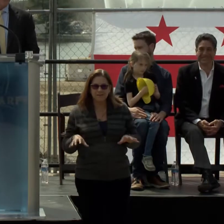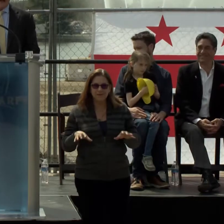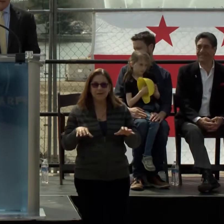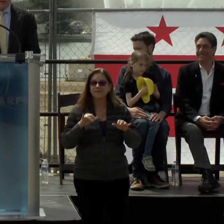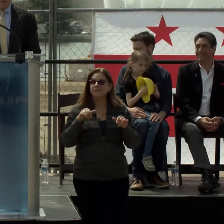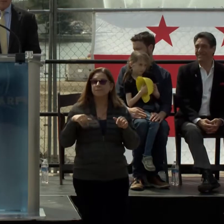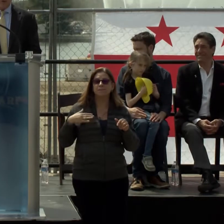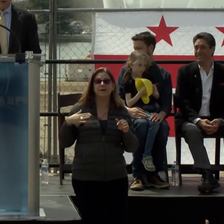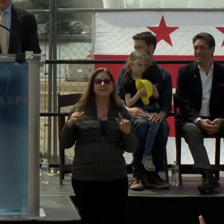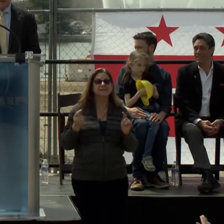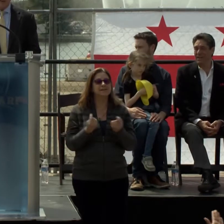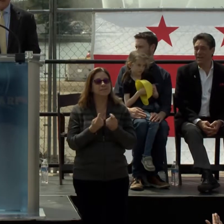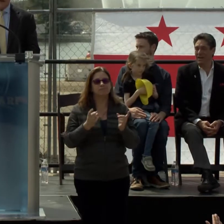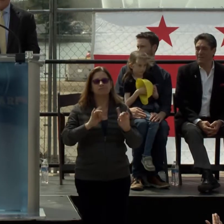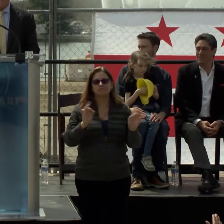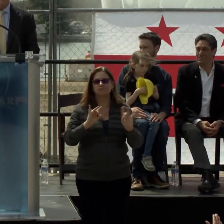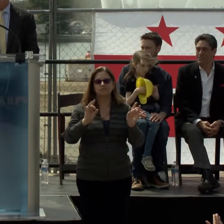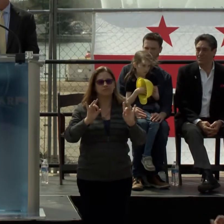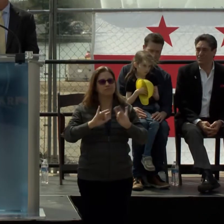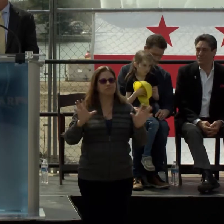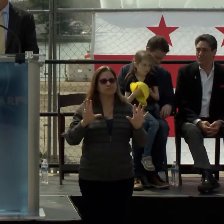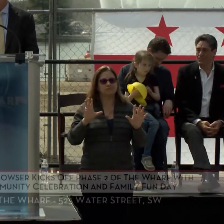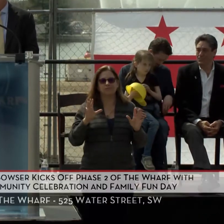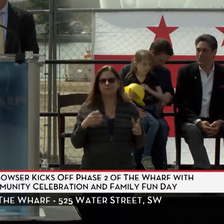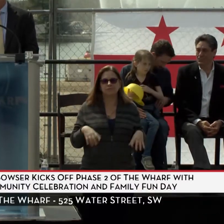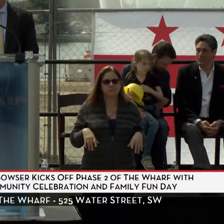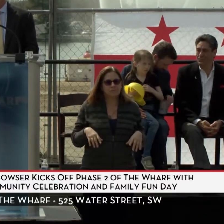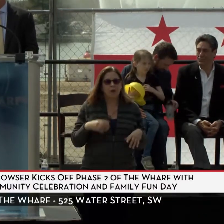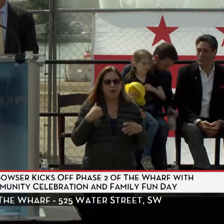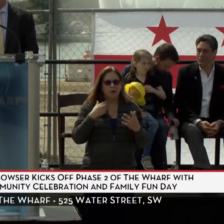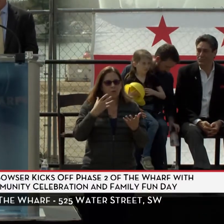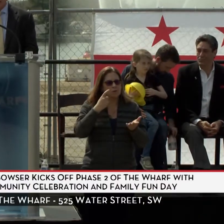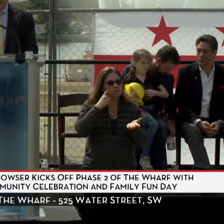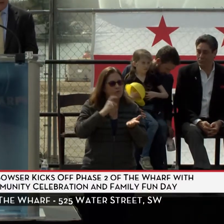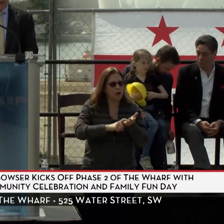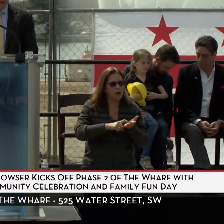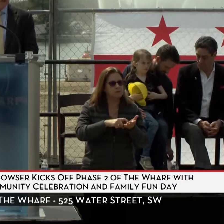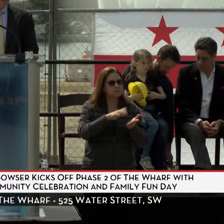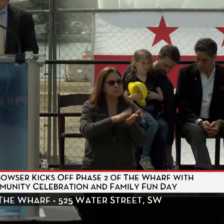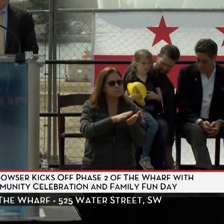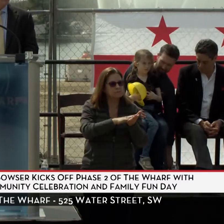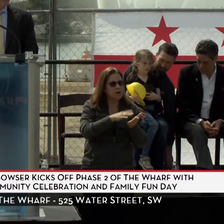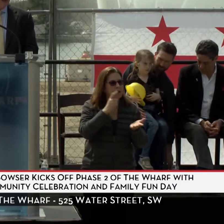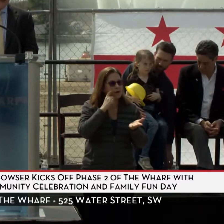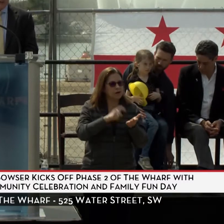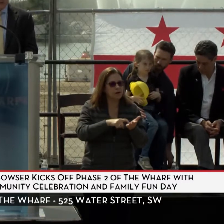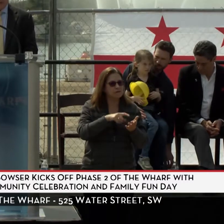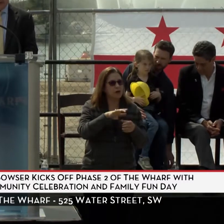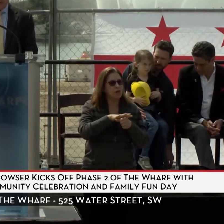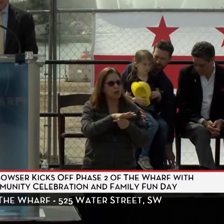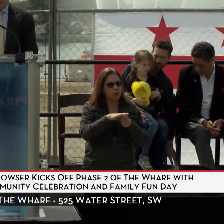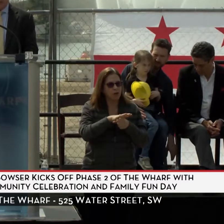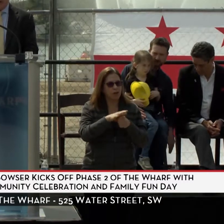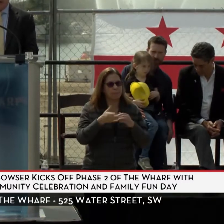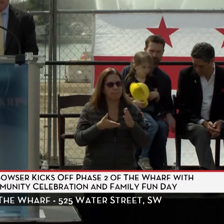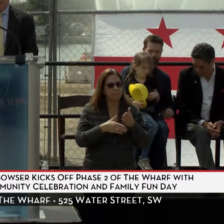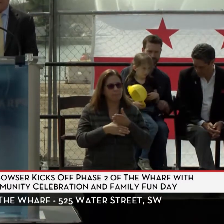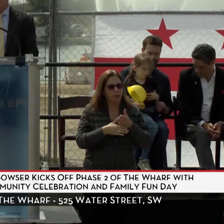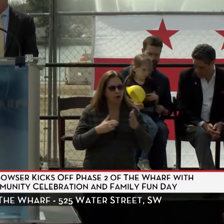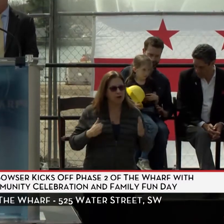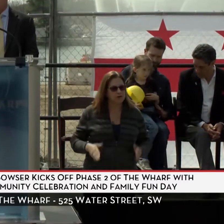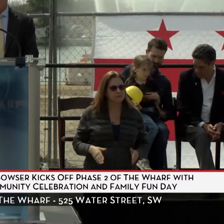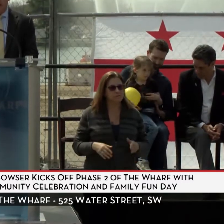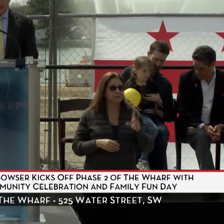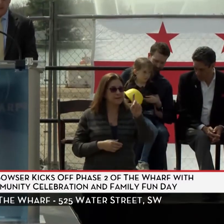to recognize a number of local dignitaries, friends, and partners that are with us here today. We've mentioned the D.C. Council members and our